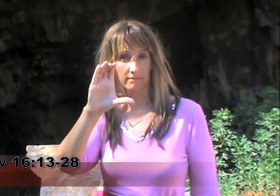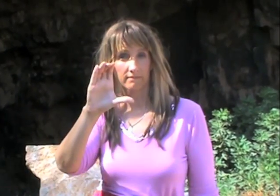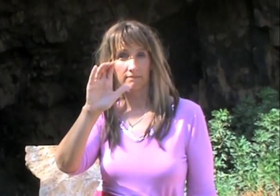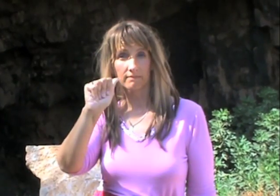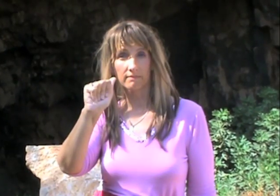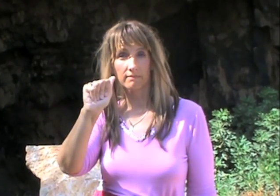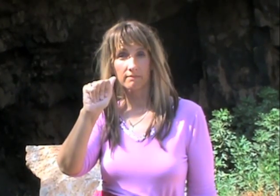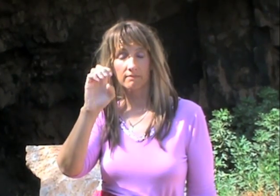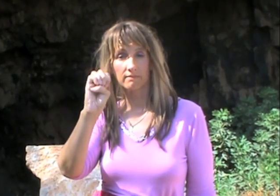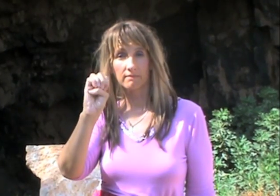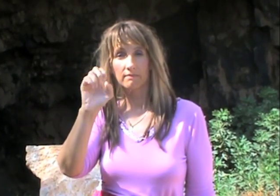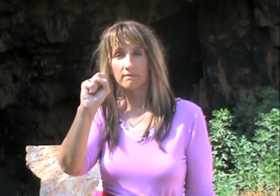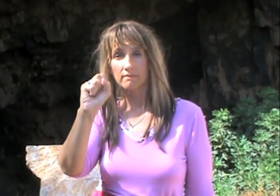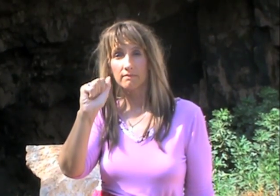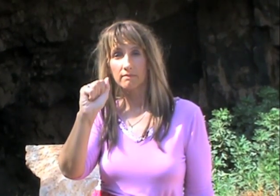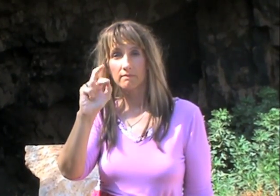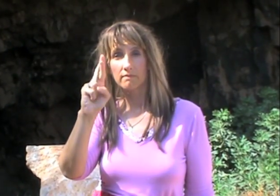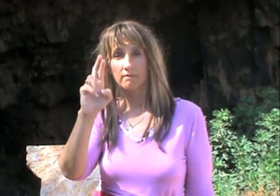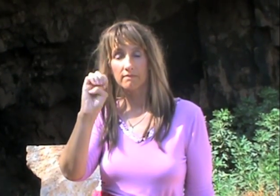the area of Caesarea